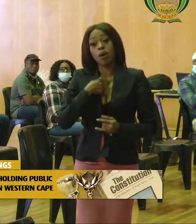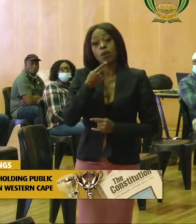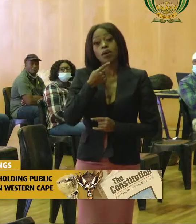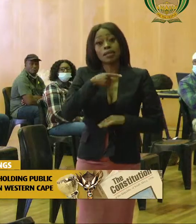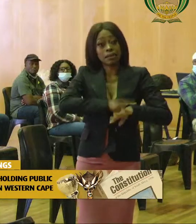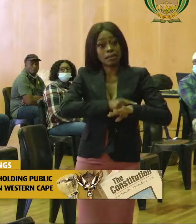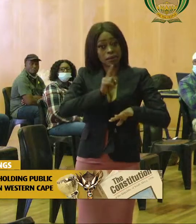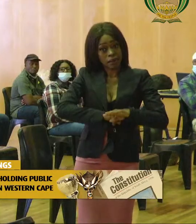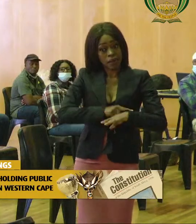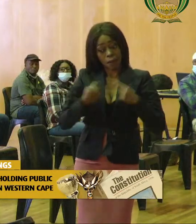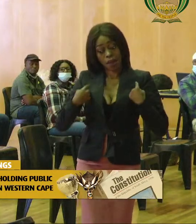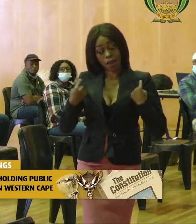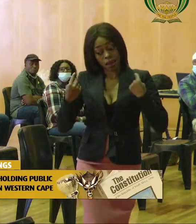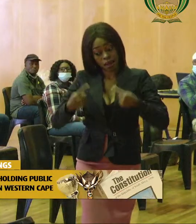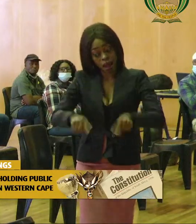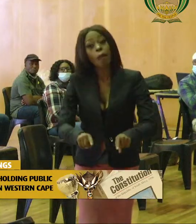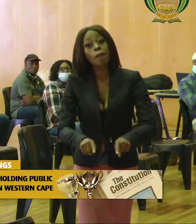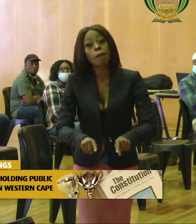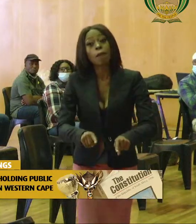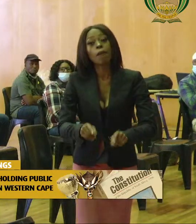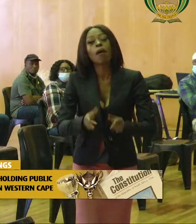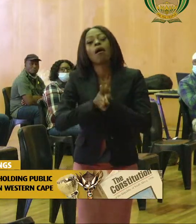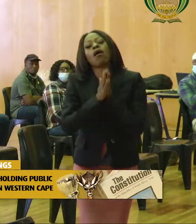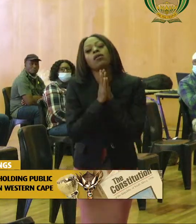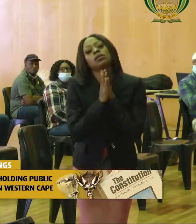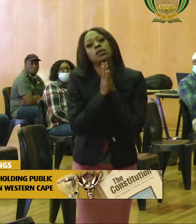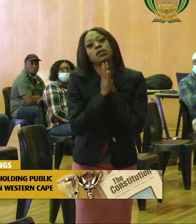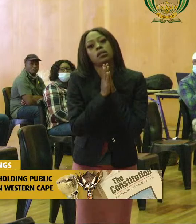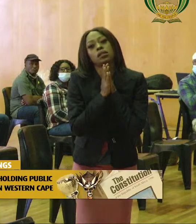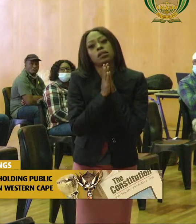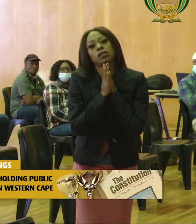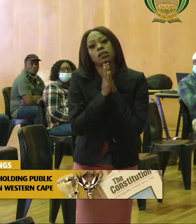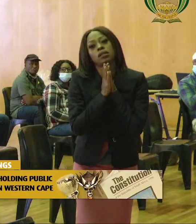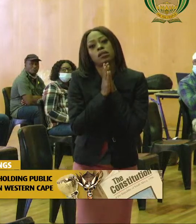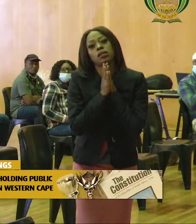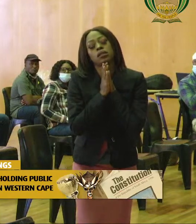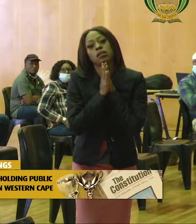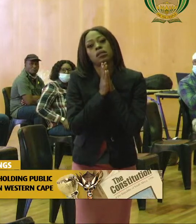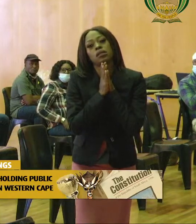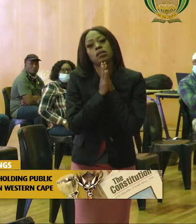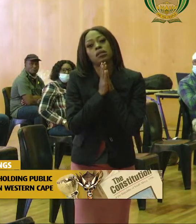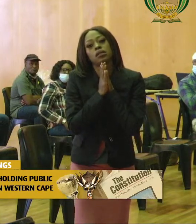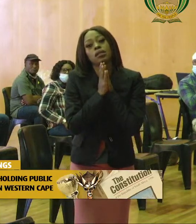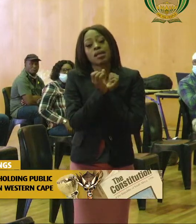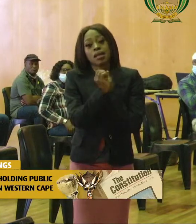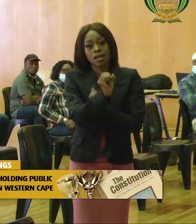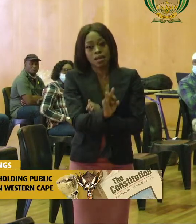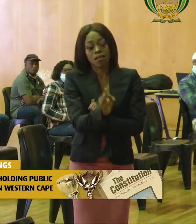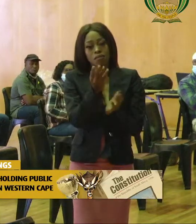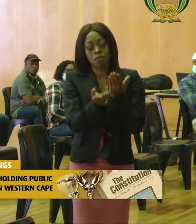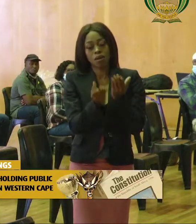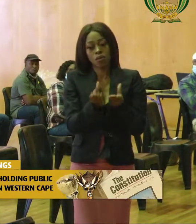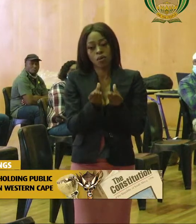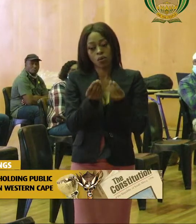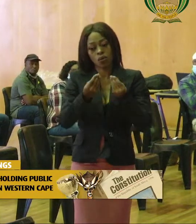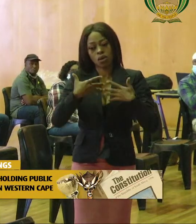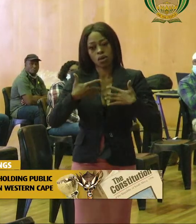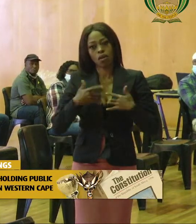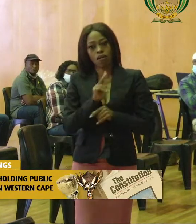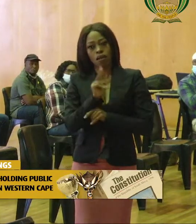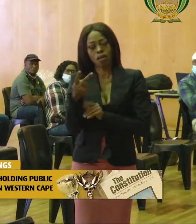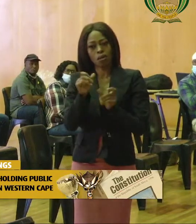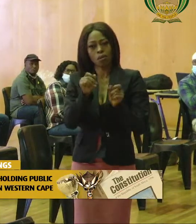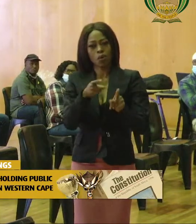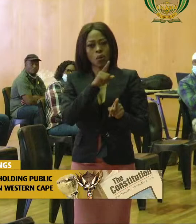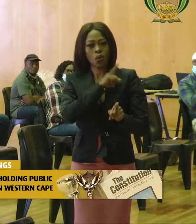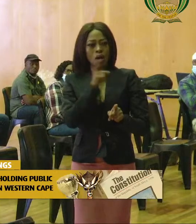xesha bendisiza ndizocela into ba ngaba ukukhona omnye umba usinike wona so that sizokwazi ba